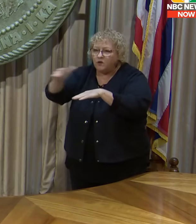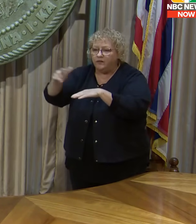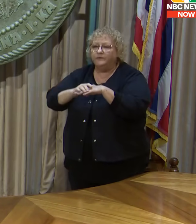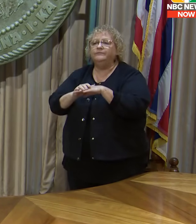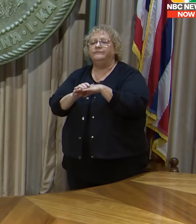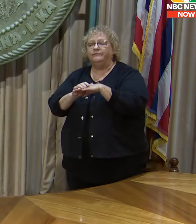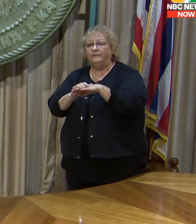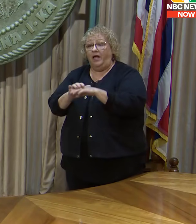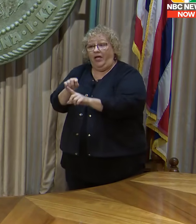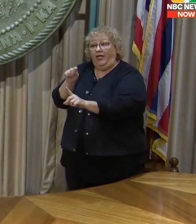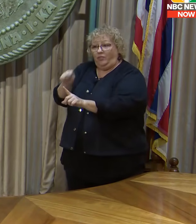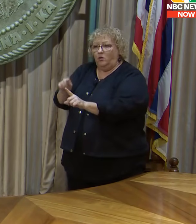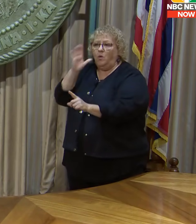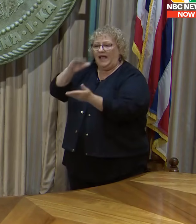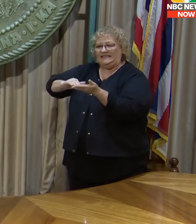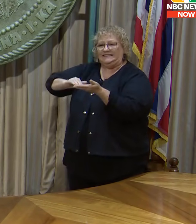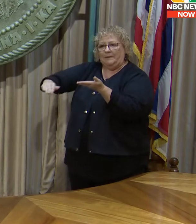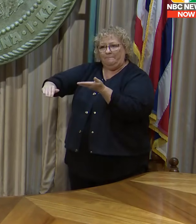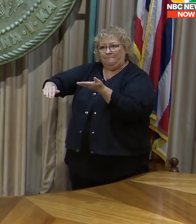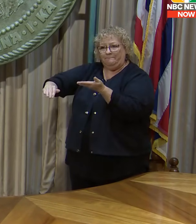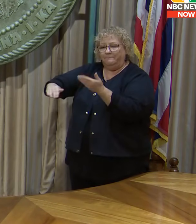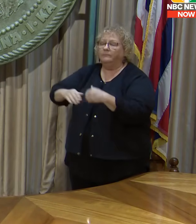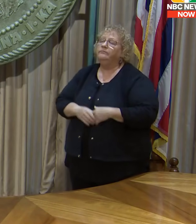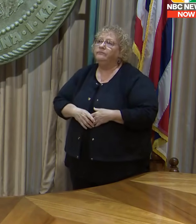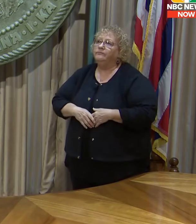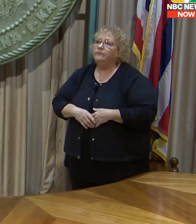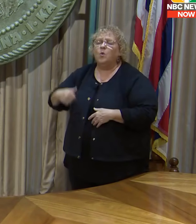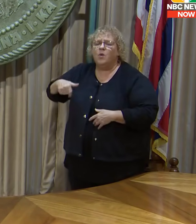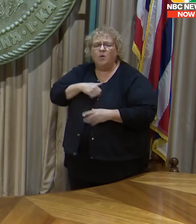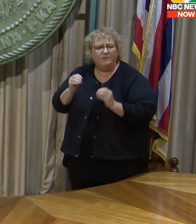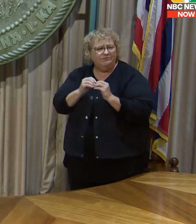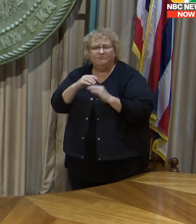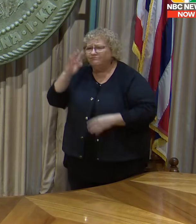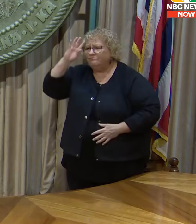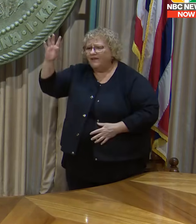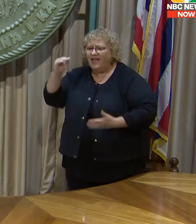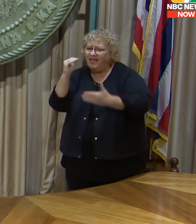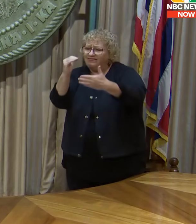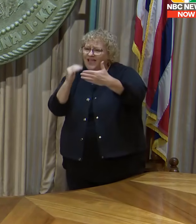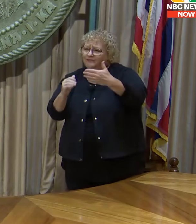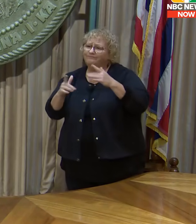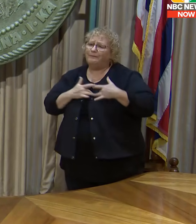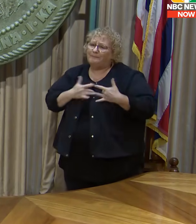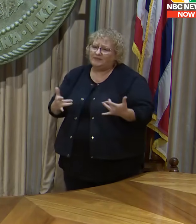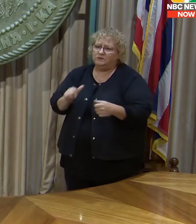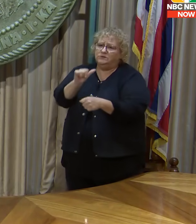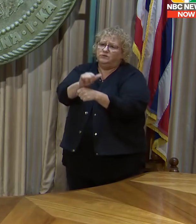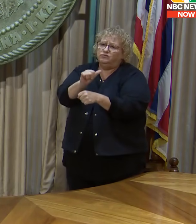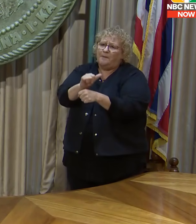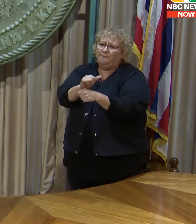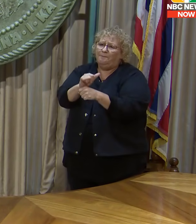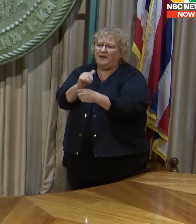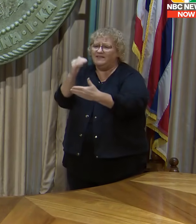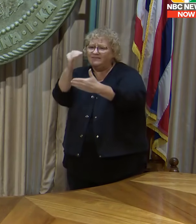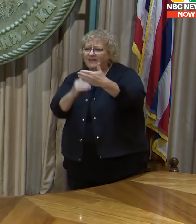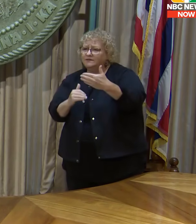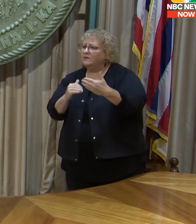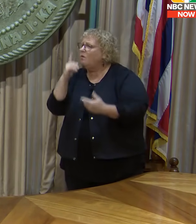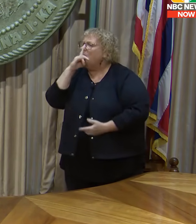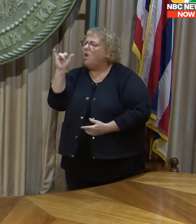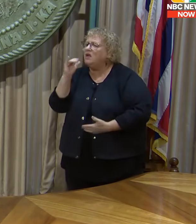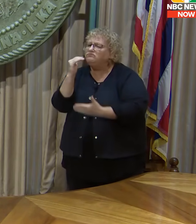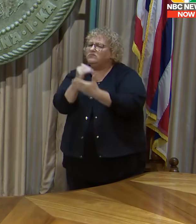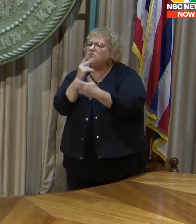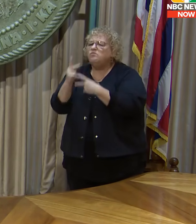be exempt. We are coming up with a list of the typical jobs and employees that we'll